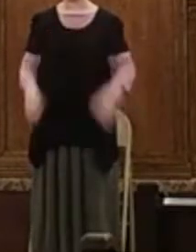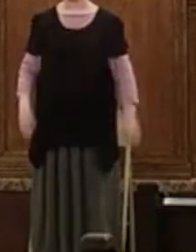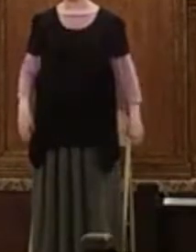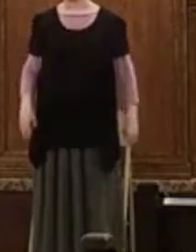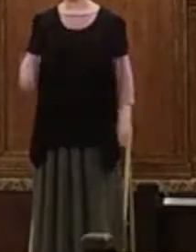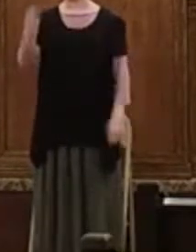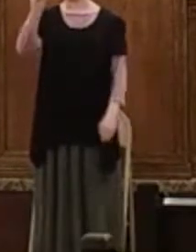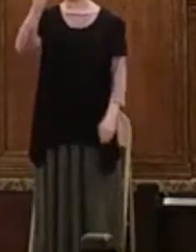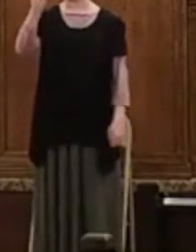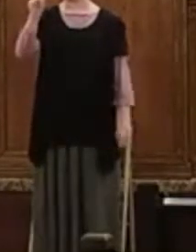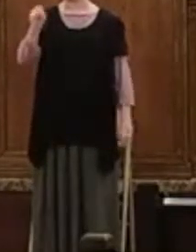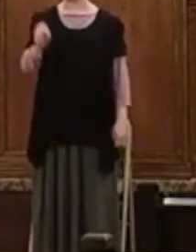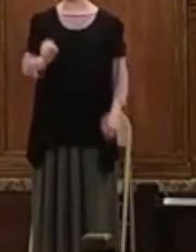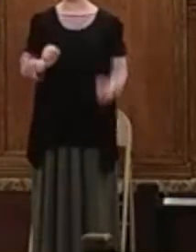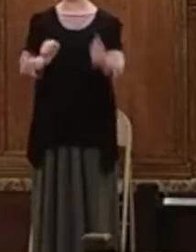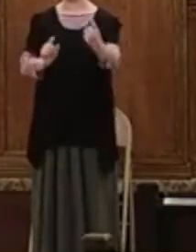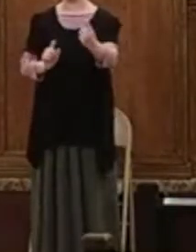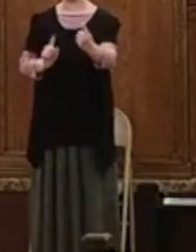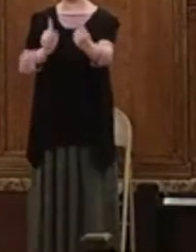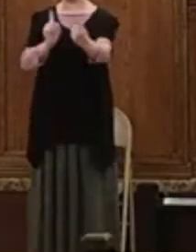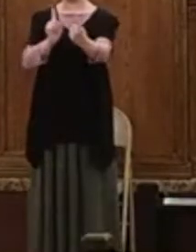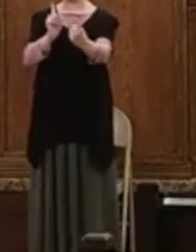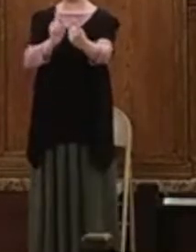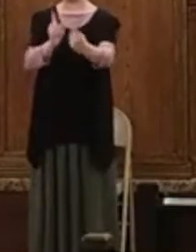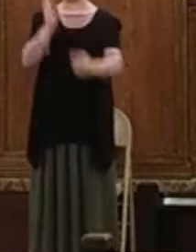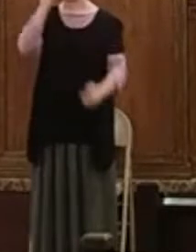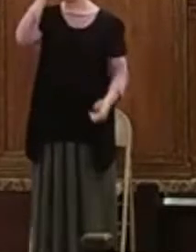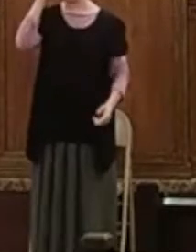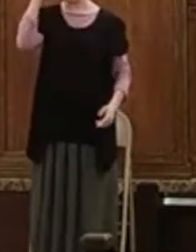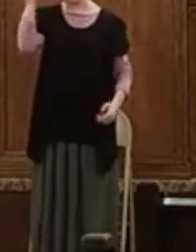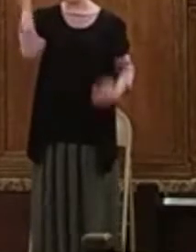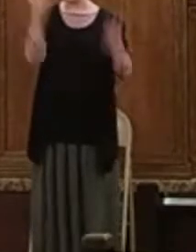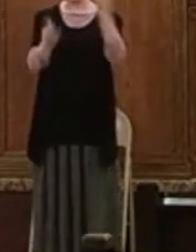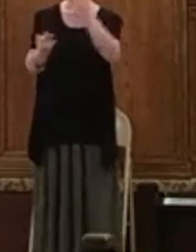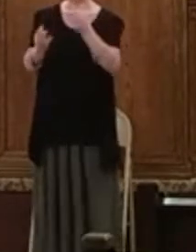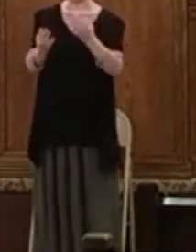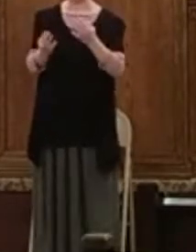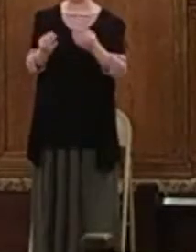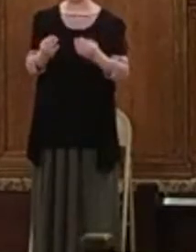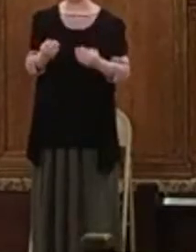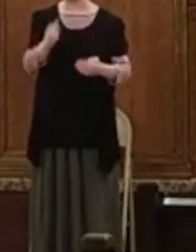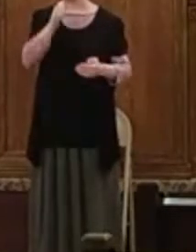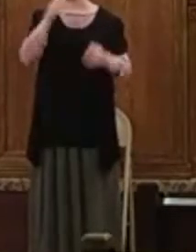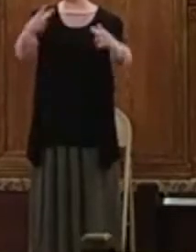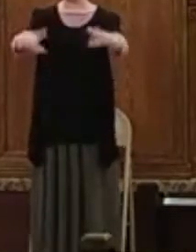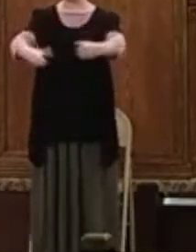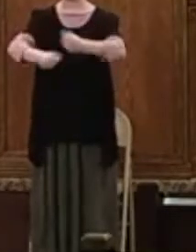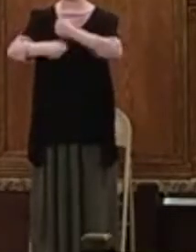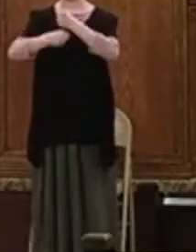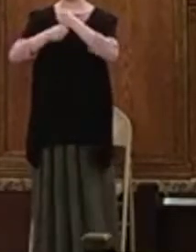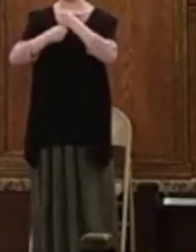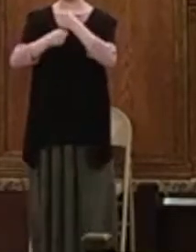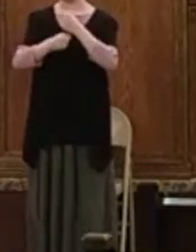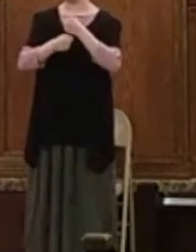And Moses starts walking toward that burning bush, wondering why it's on fire, but it's not consumed.